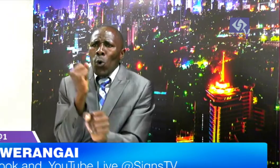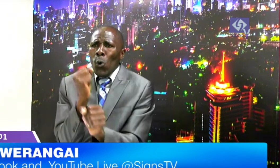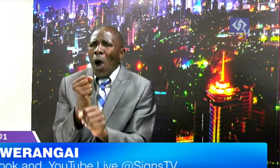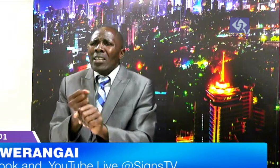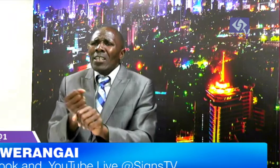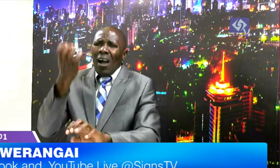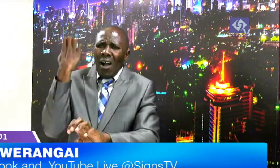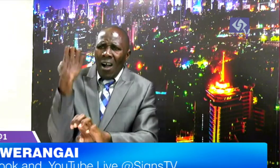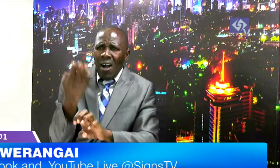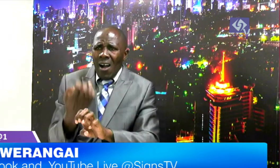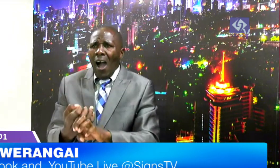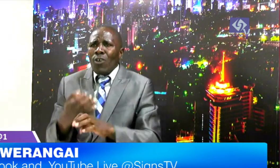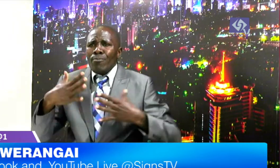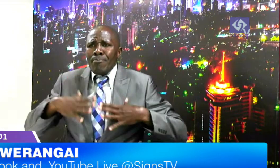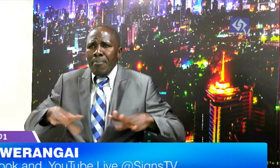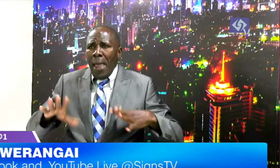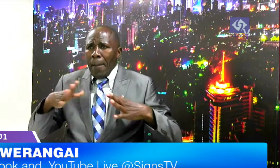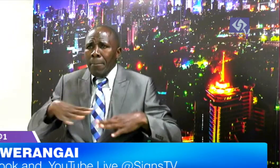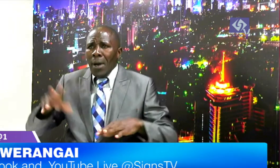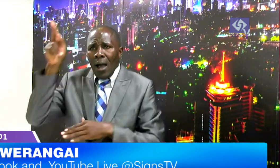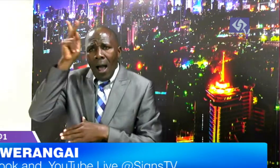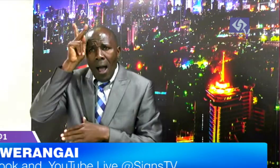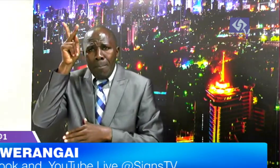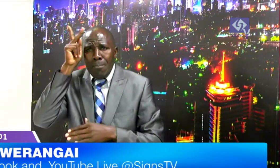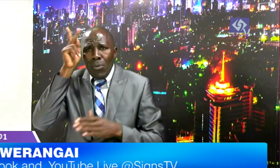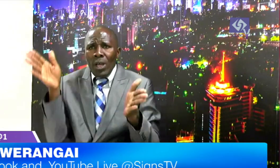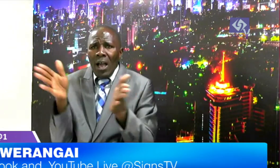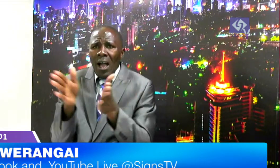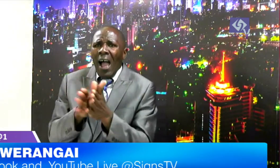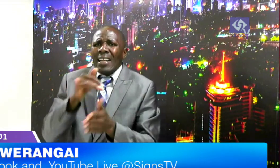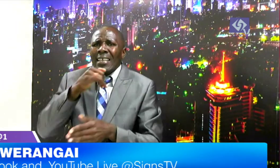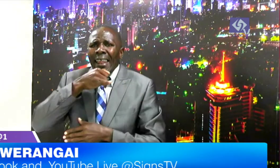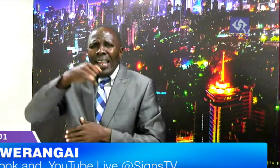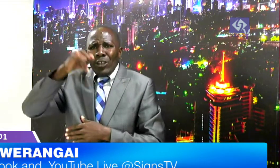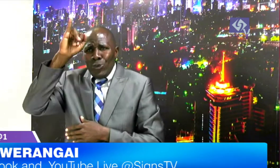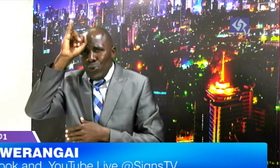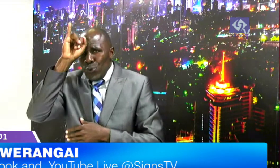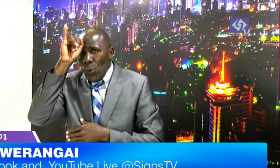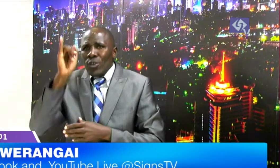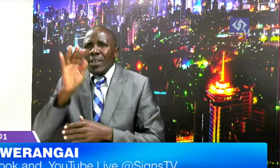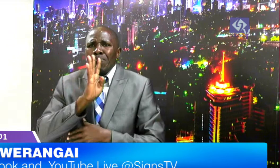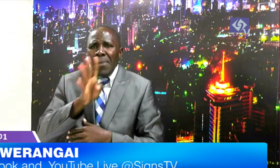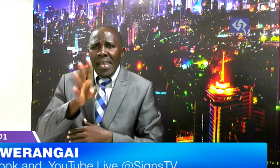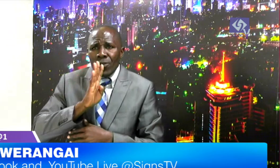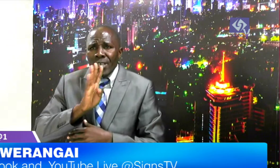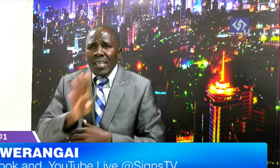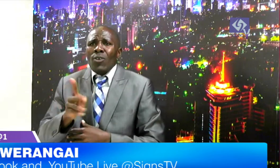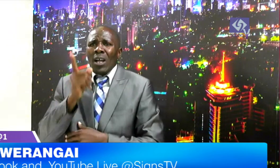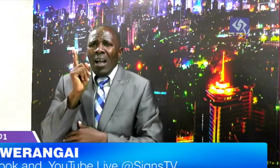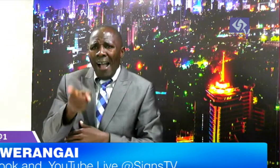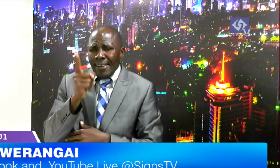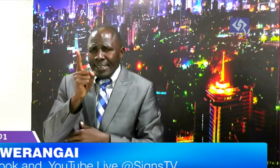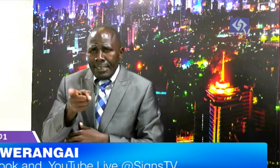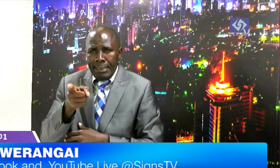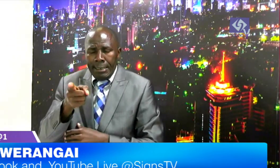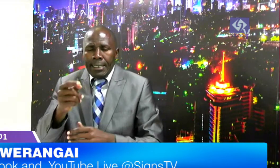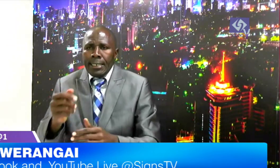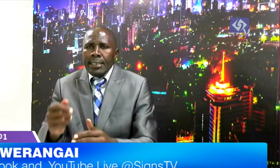to continue working hard for the people of Kiambu and to ignore the impeachment